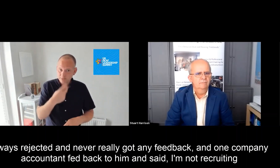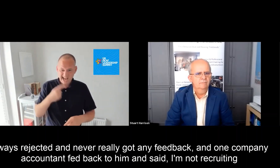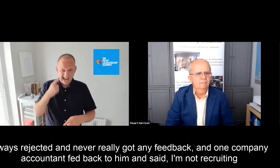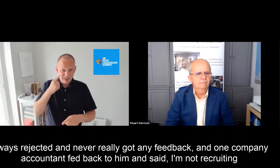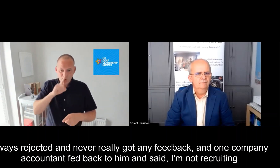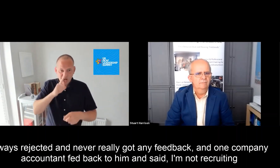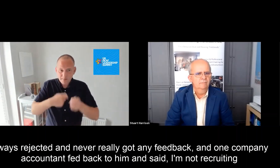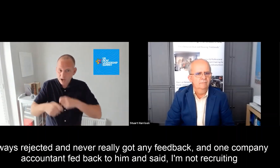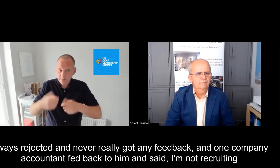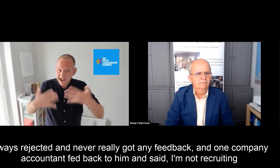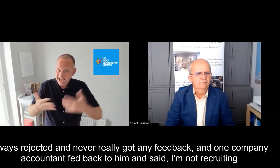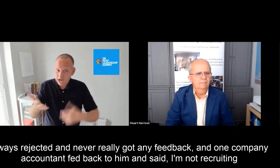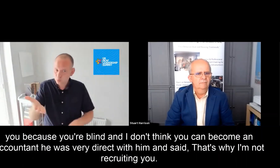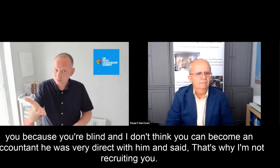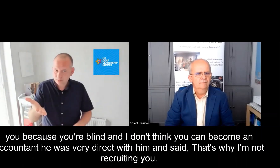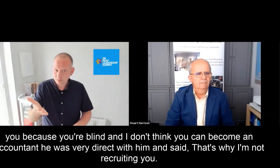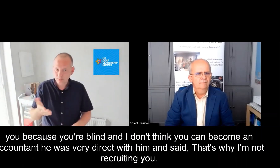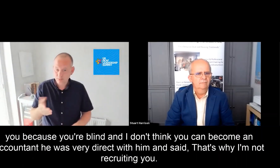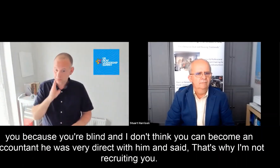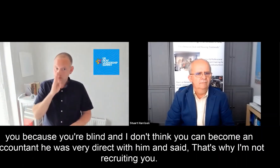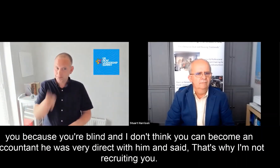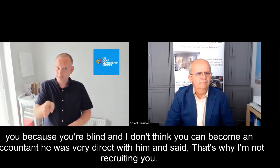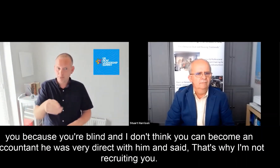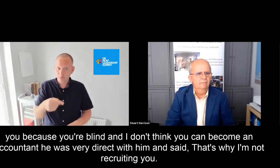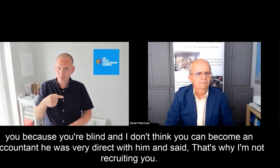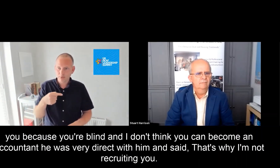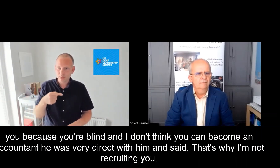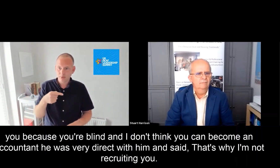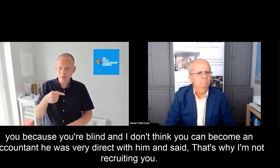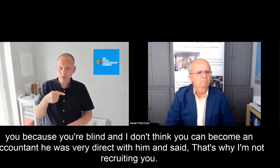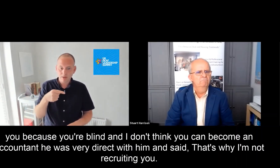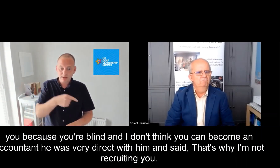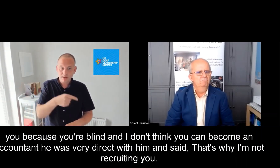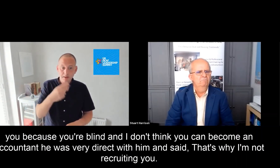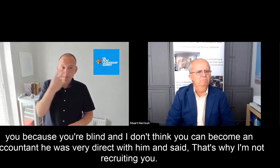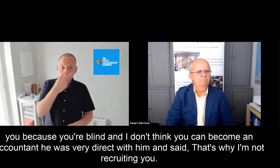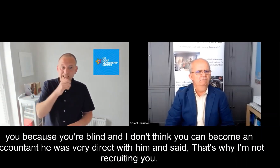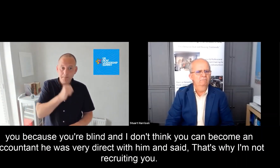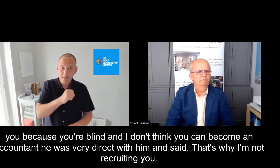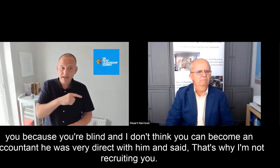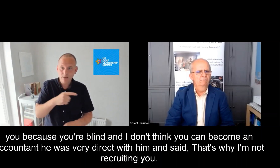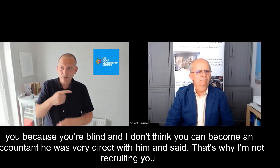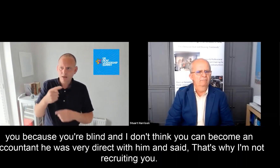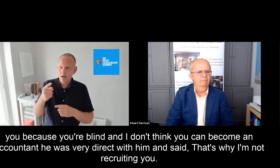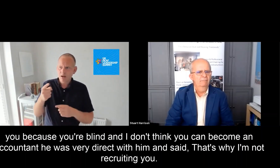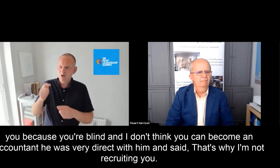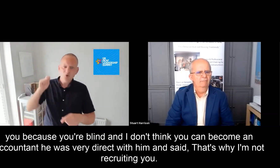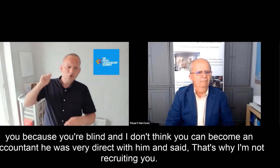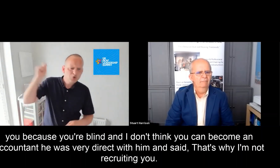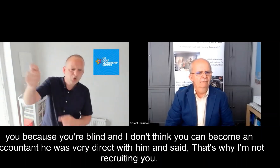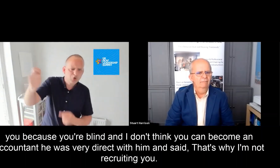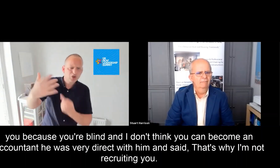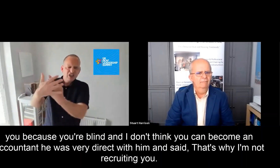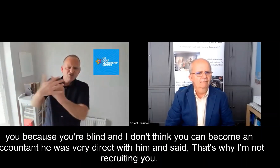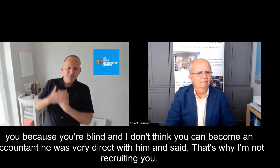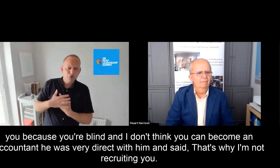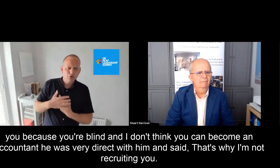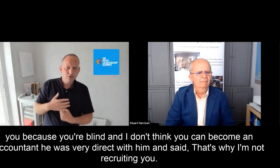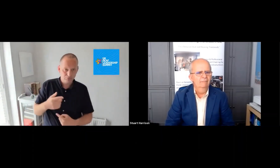not recruiting you because you're blind, and I don't think you can become an accountant. They were very direct with him and said, that's why I'm not recruiting you.